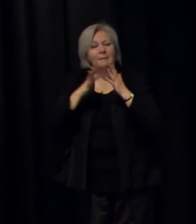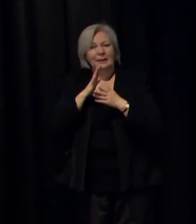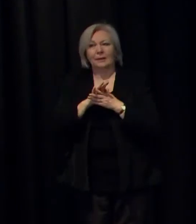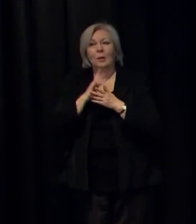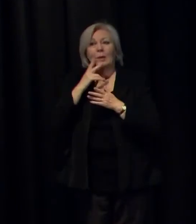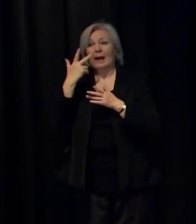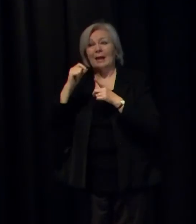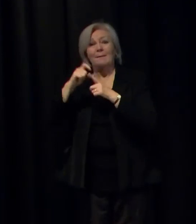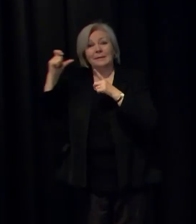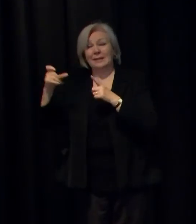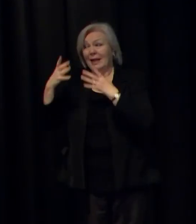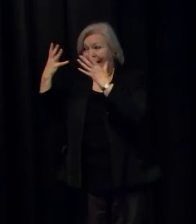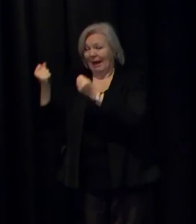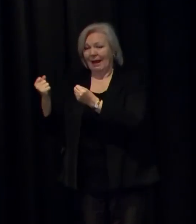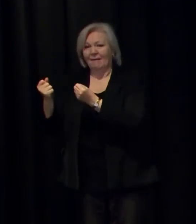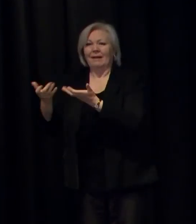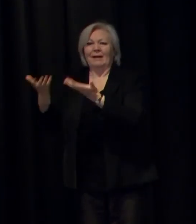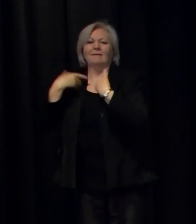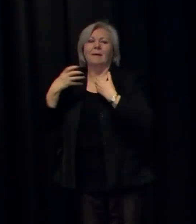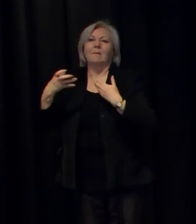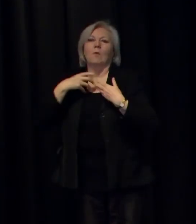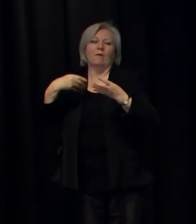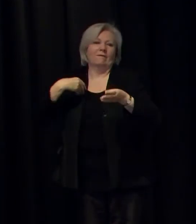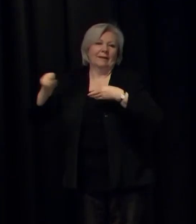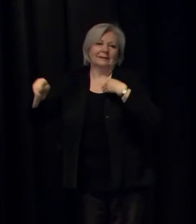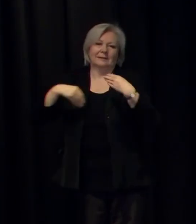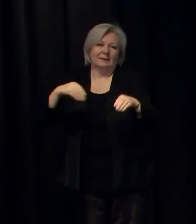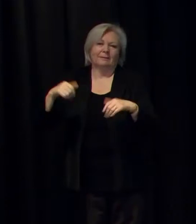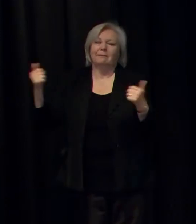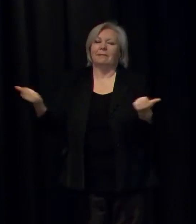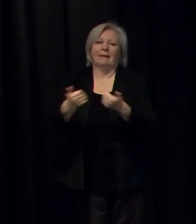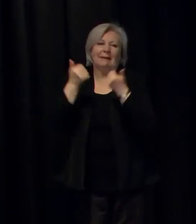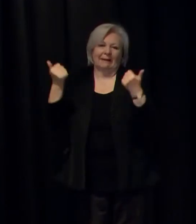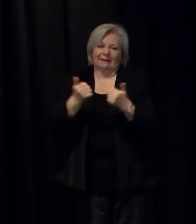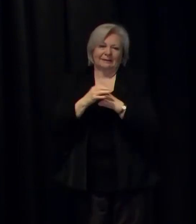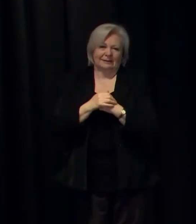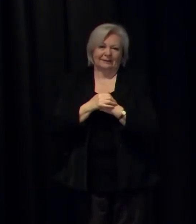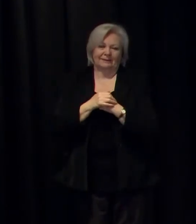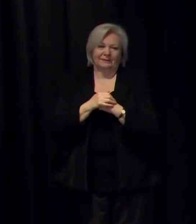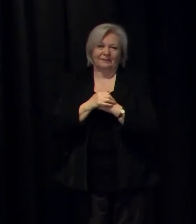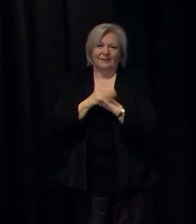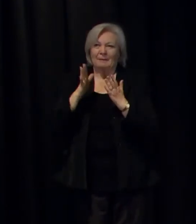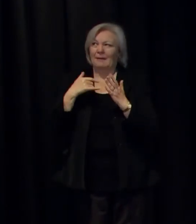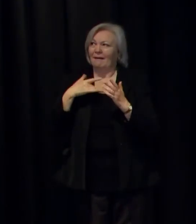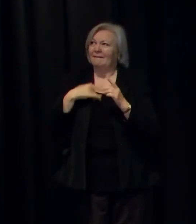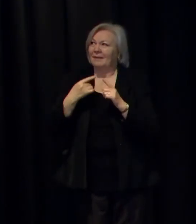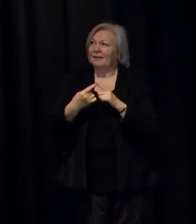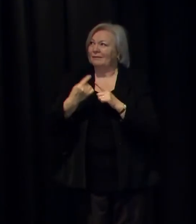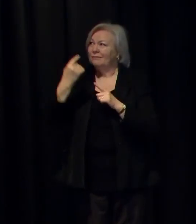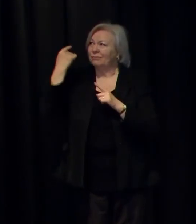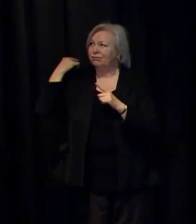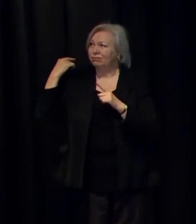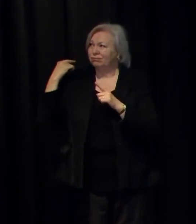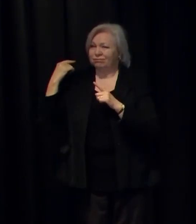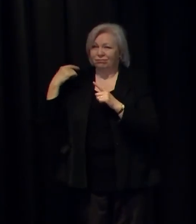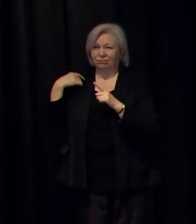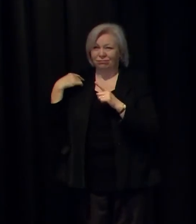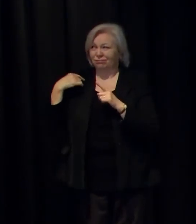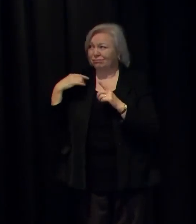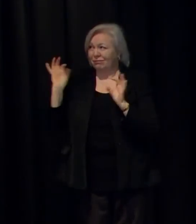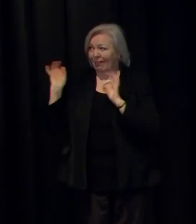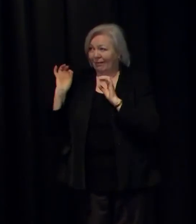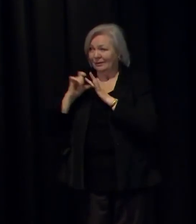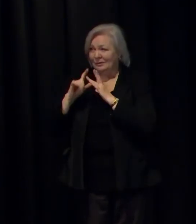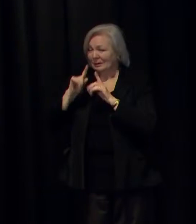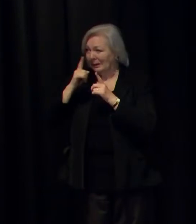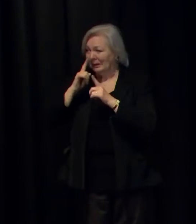thereafter 80%, we have options. We have many more options, things we haven't had for what seems like the longest time. For those looking